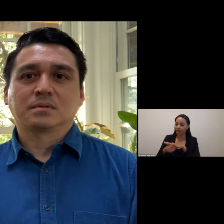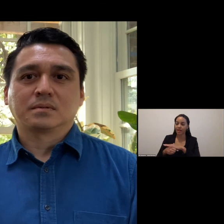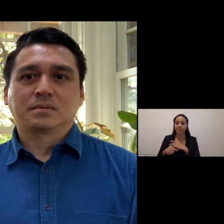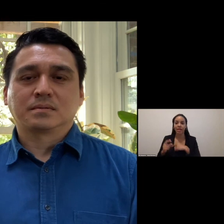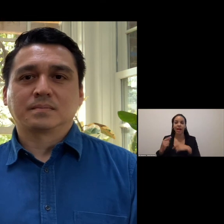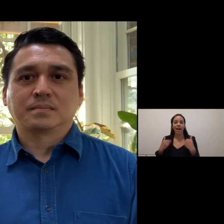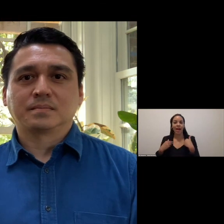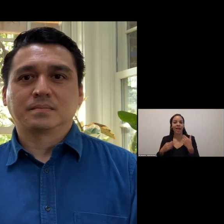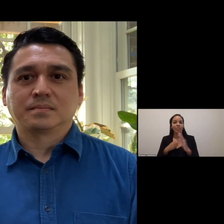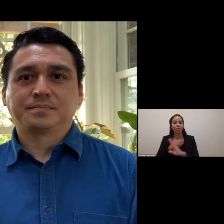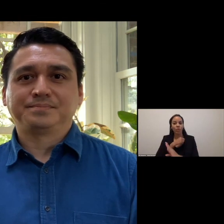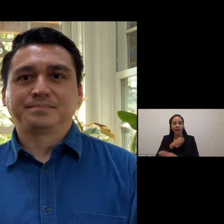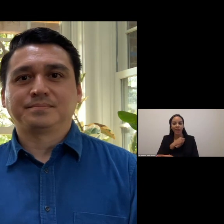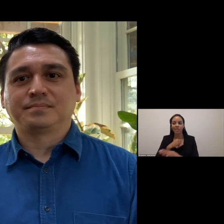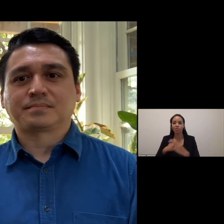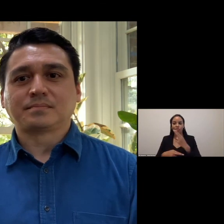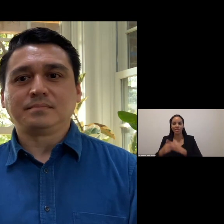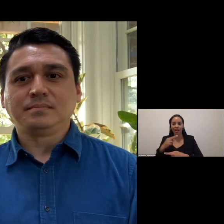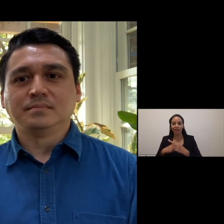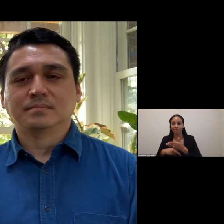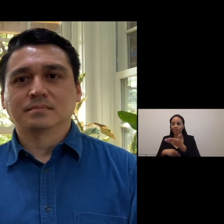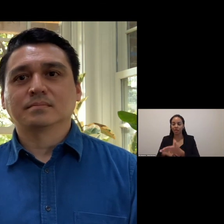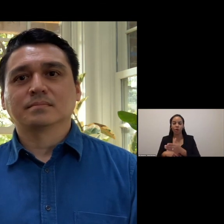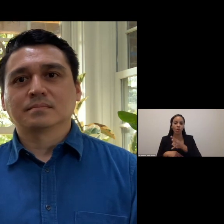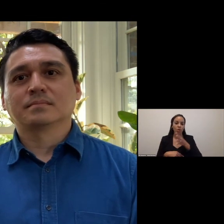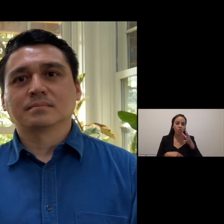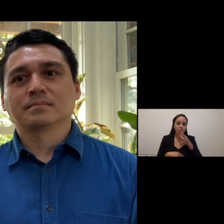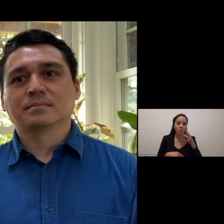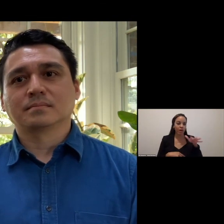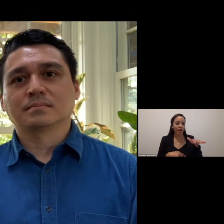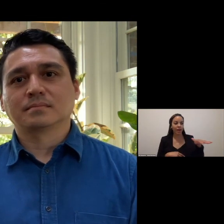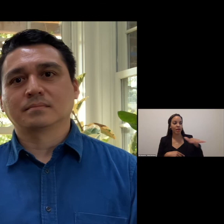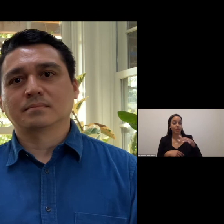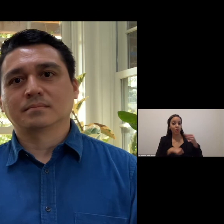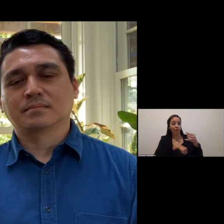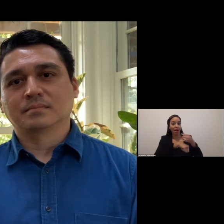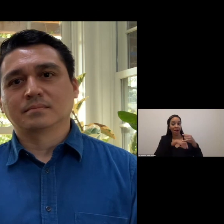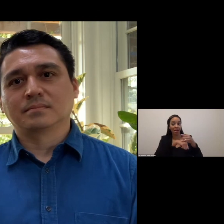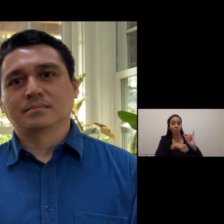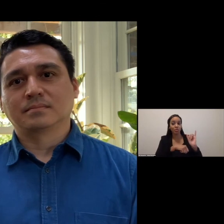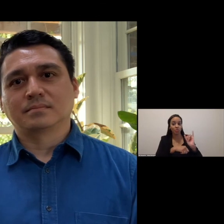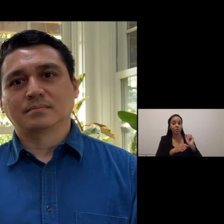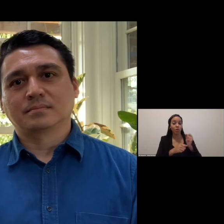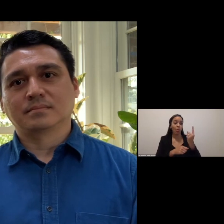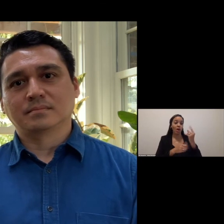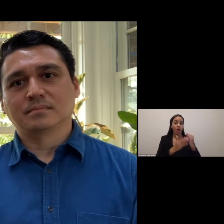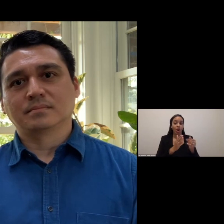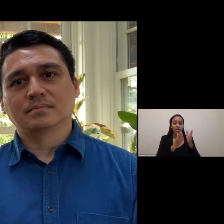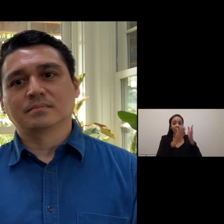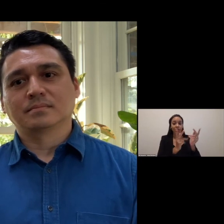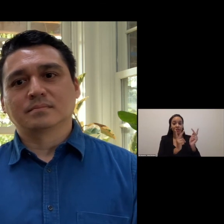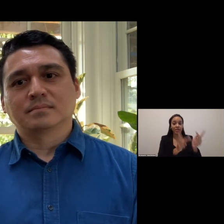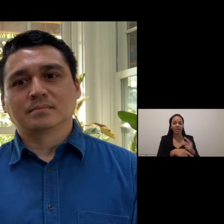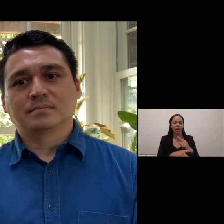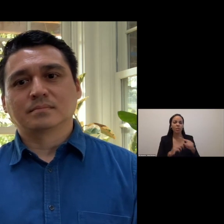with ecological issues have led to programs and practices focusing on restoration and sustainability as they look for